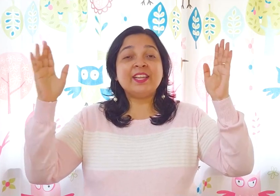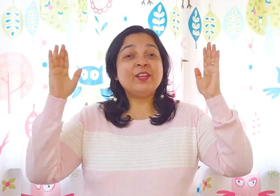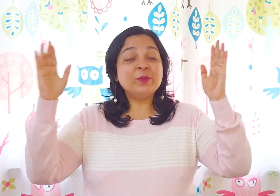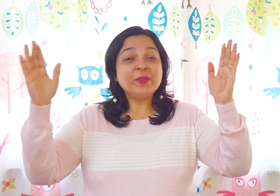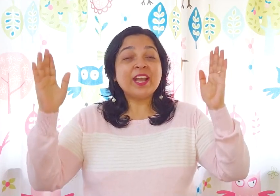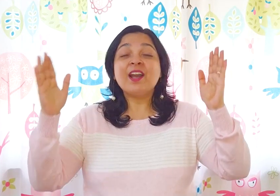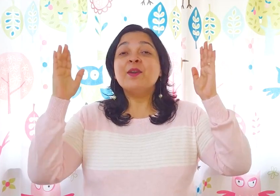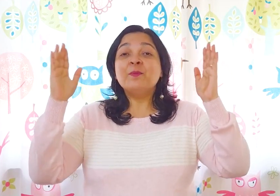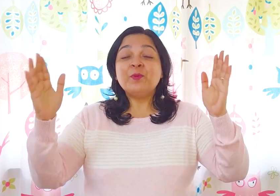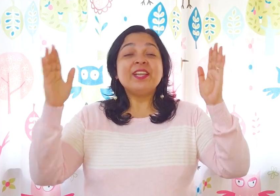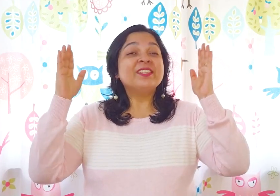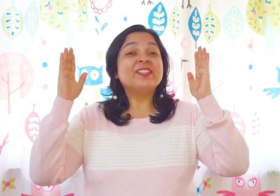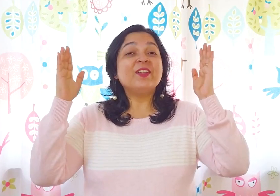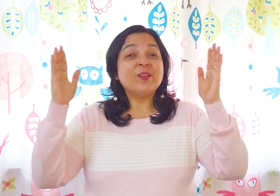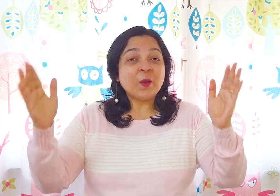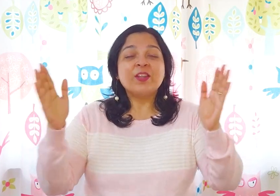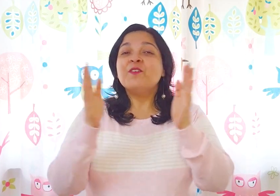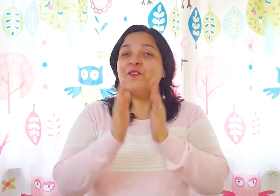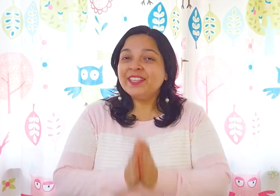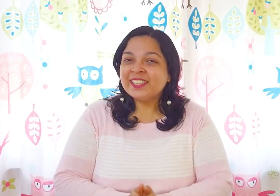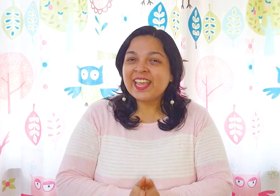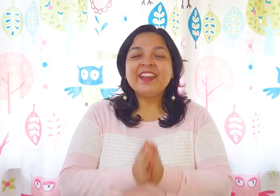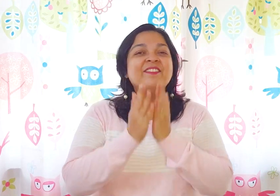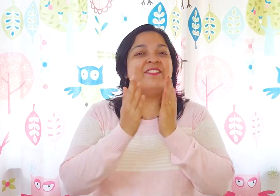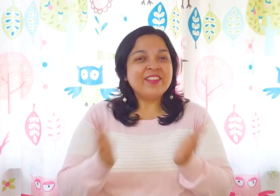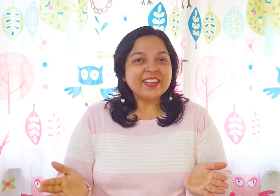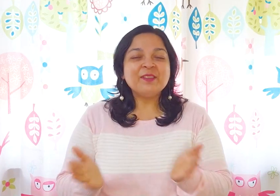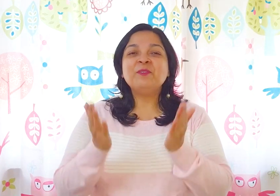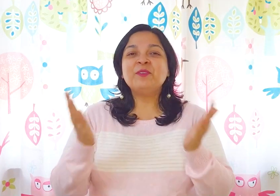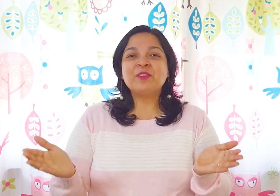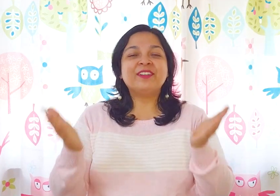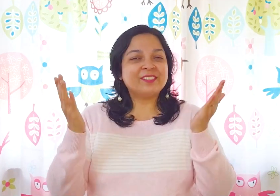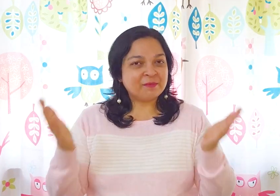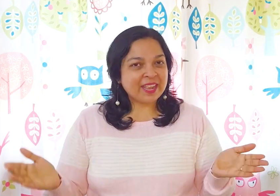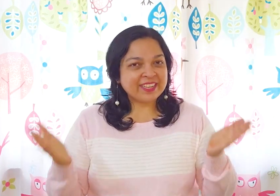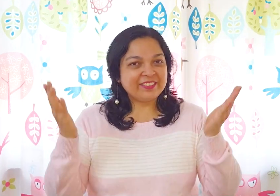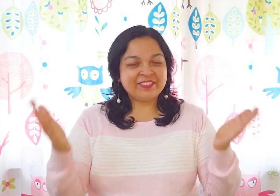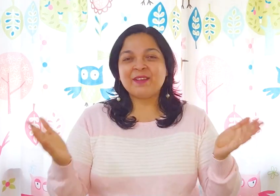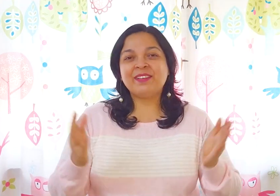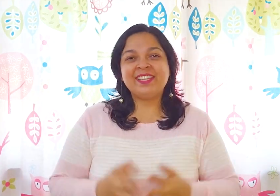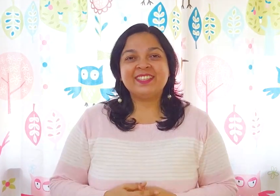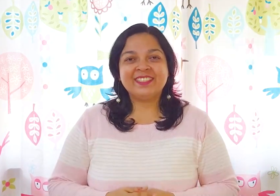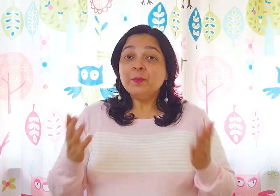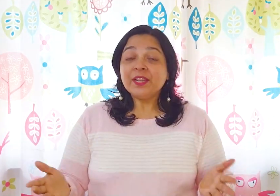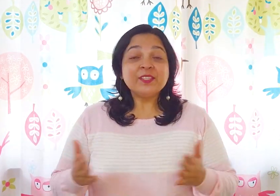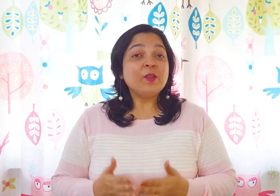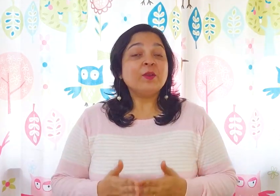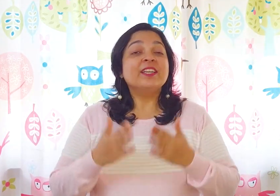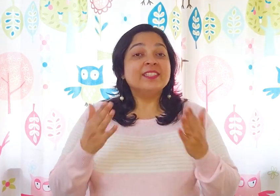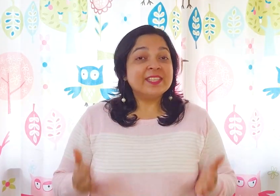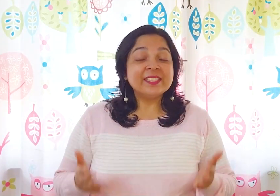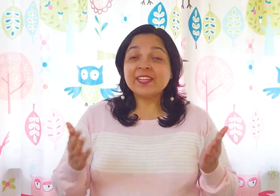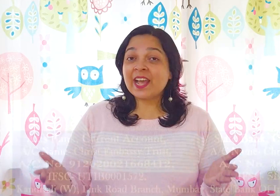Amen. Hallelujah. Praise the Lord. Once again, welcome to God's mighty family. Praise